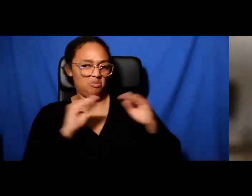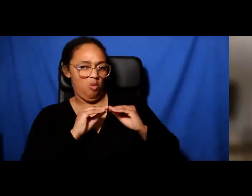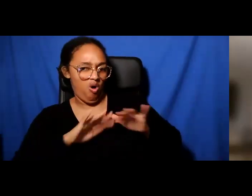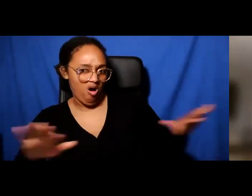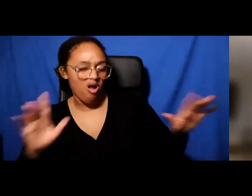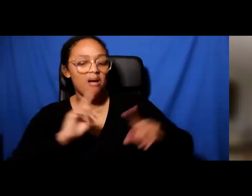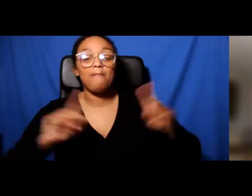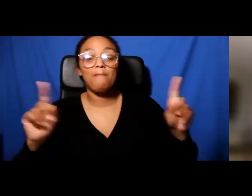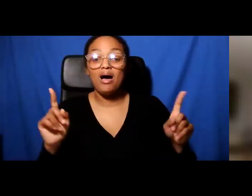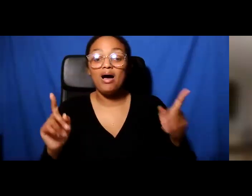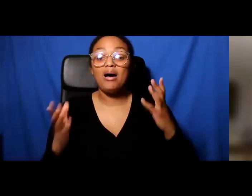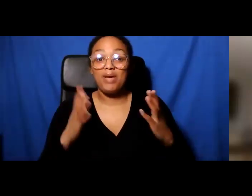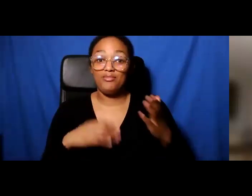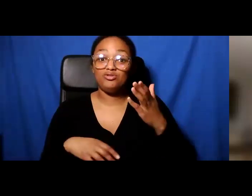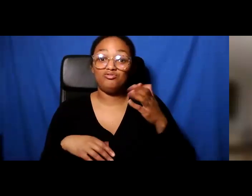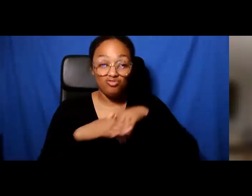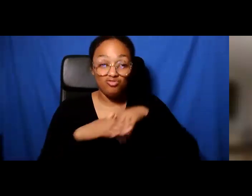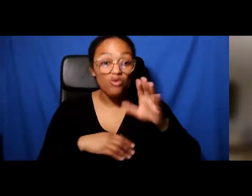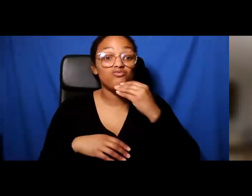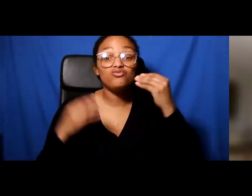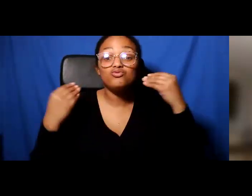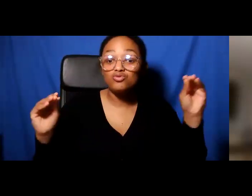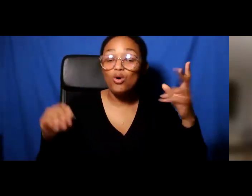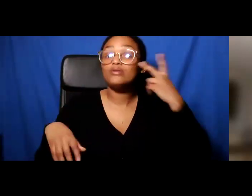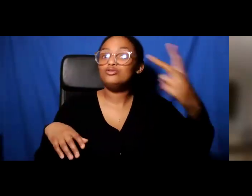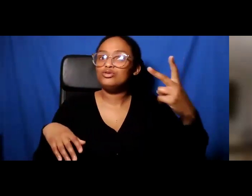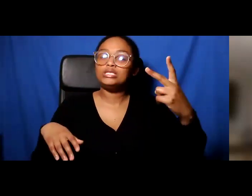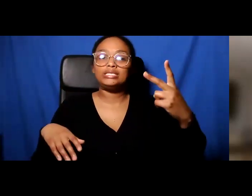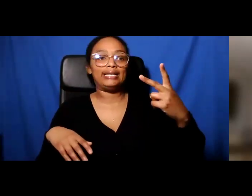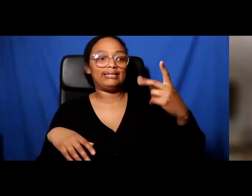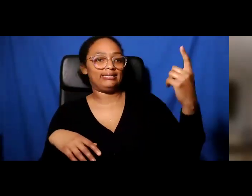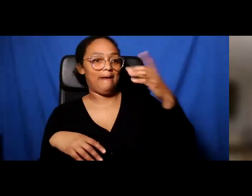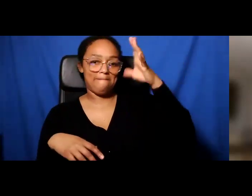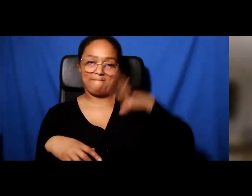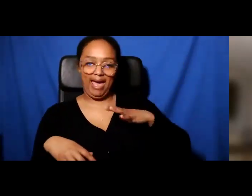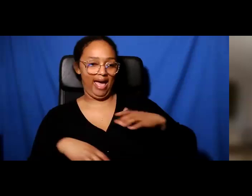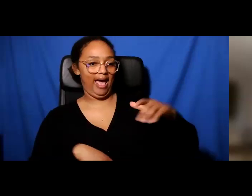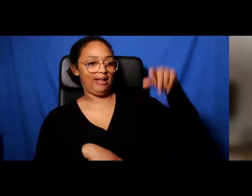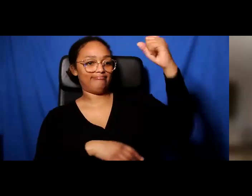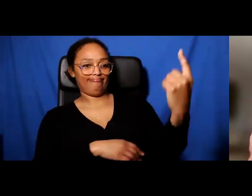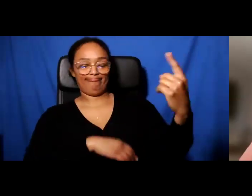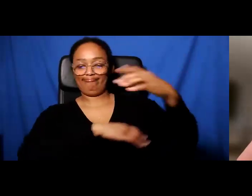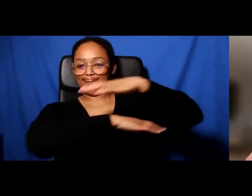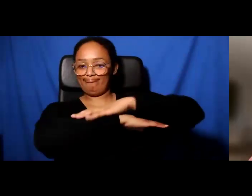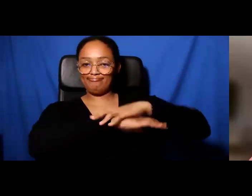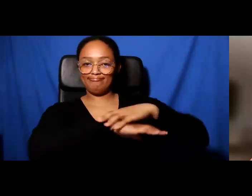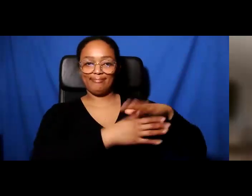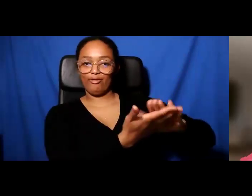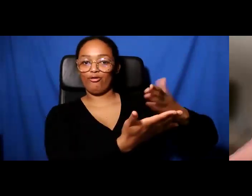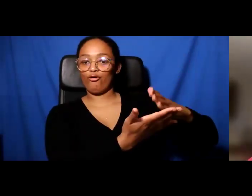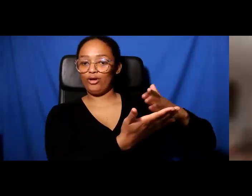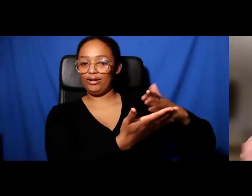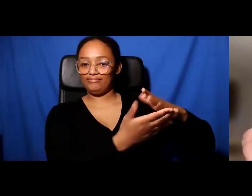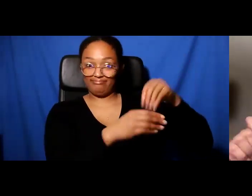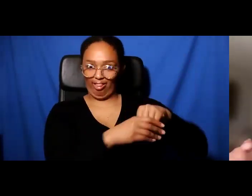there's a little old man behind a little counter. He's got some smoked sausages on the grill. He's putting toothpicks in